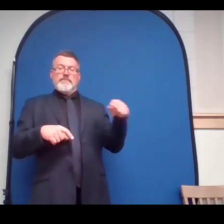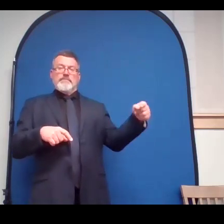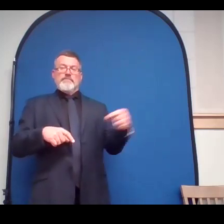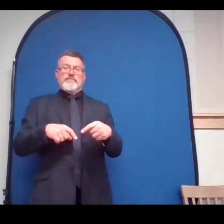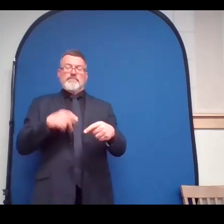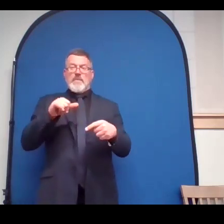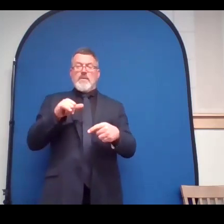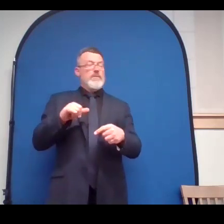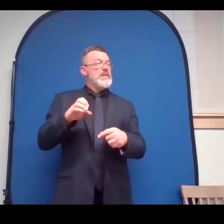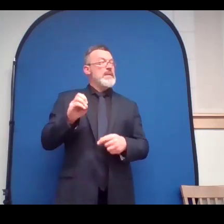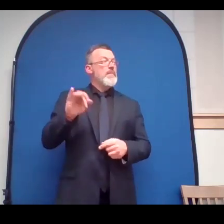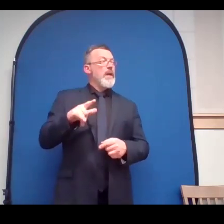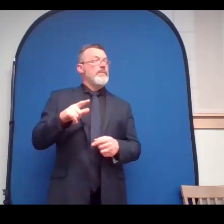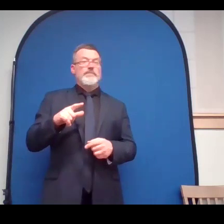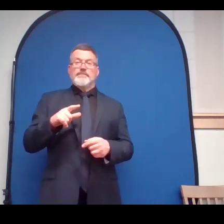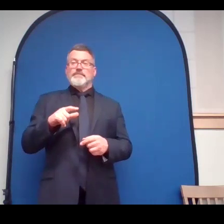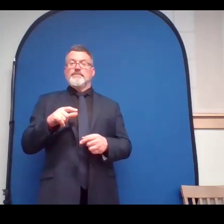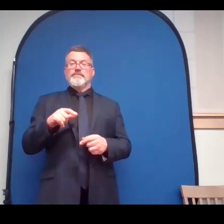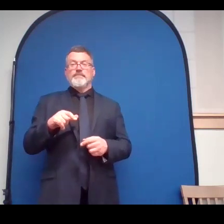status of profile.